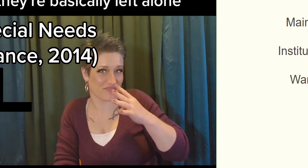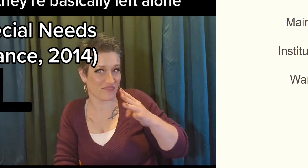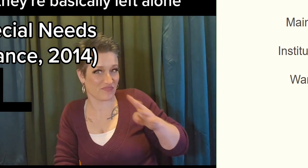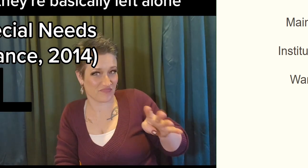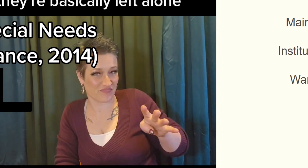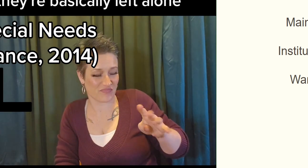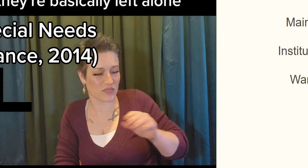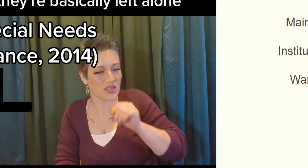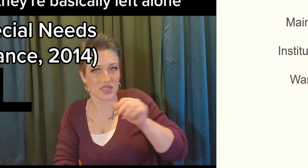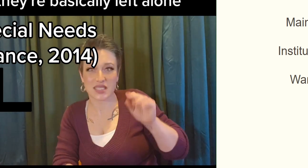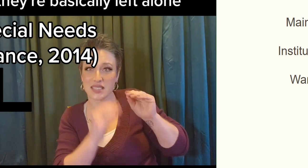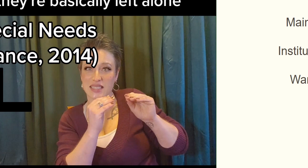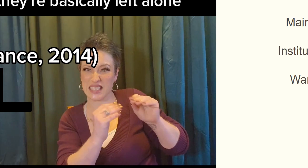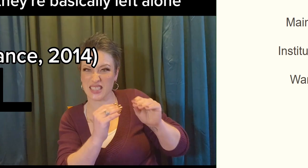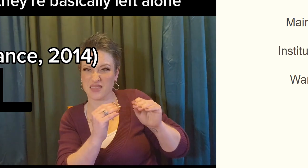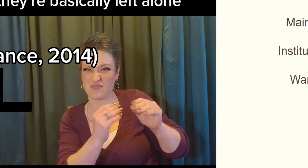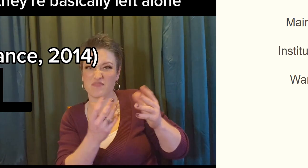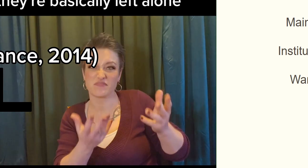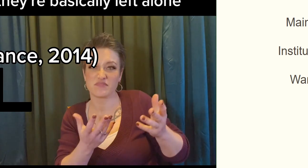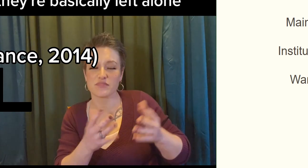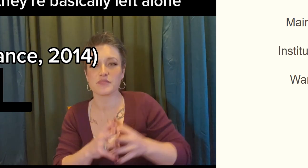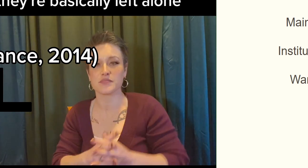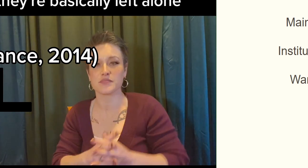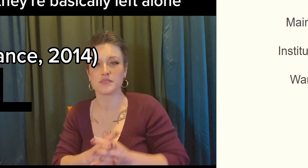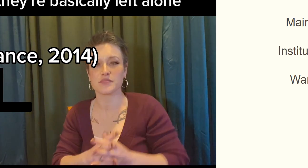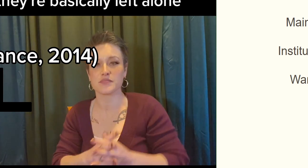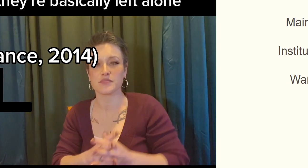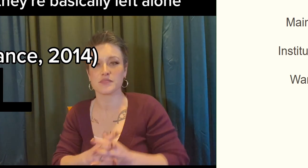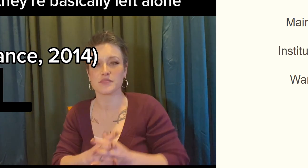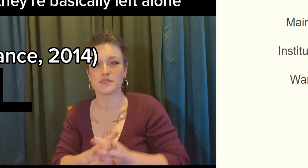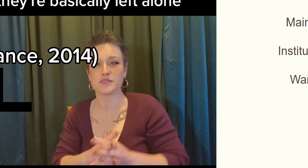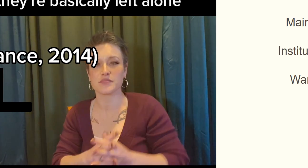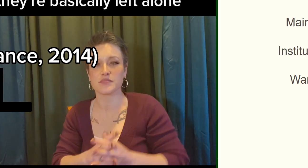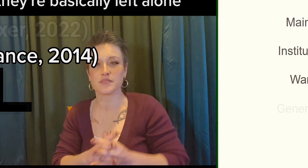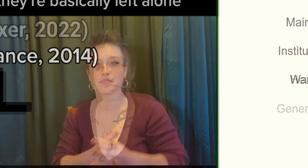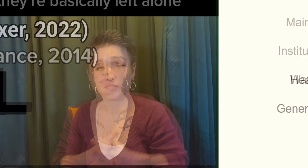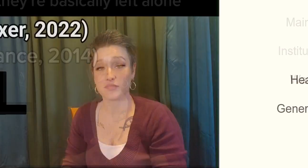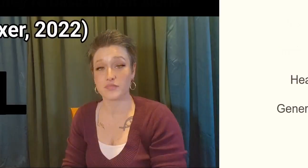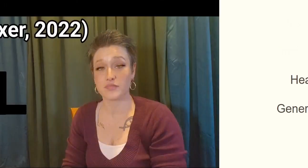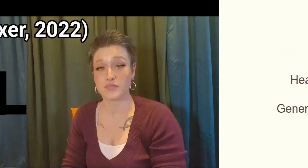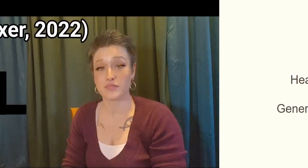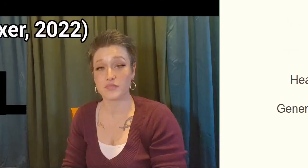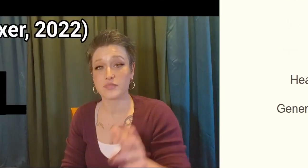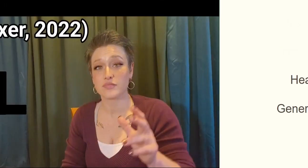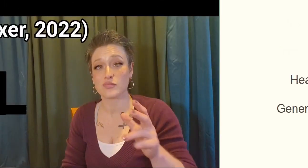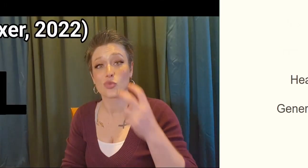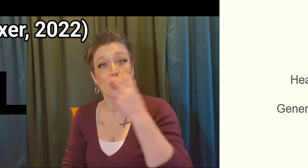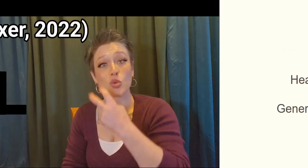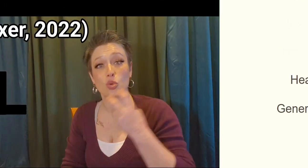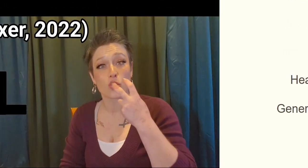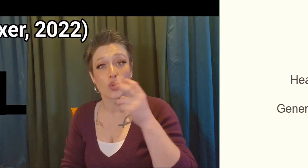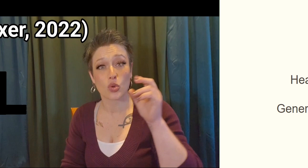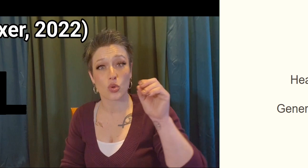special school, and yes, it's a special program, but they're basically left alone.